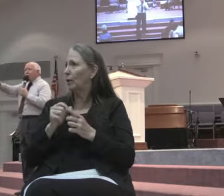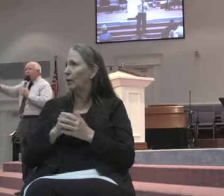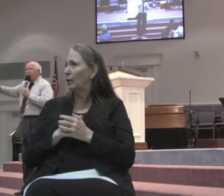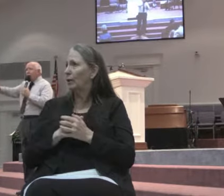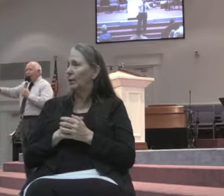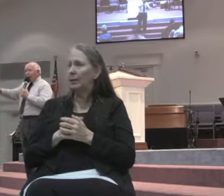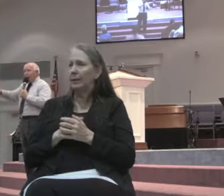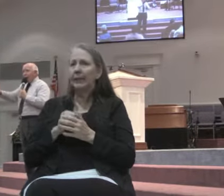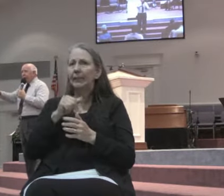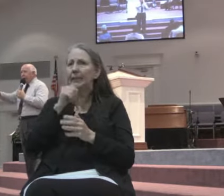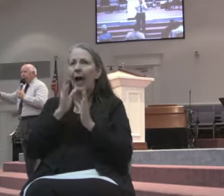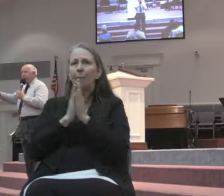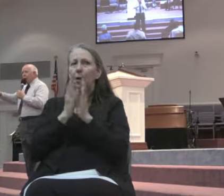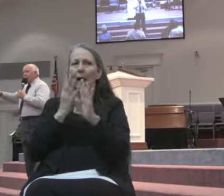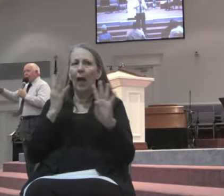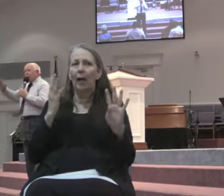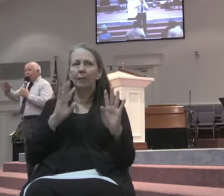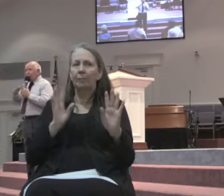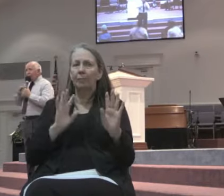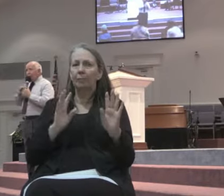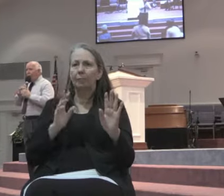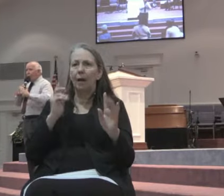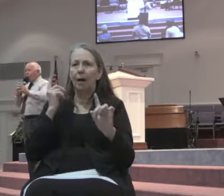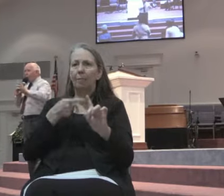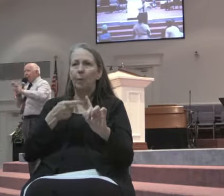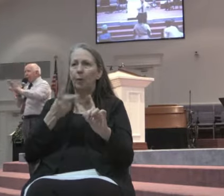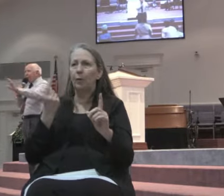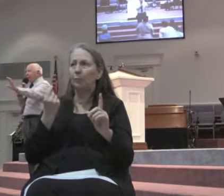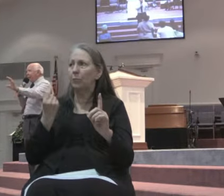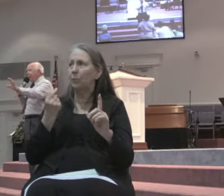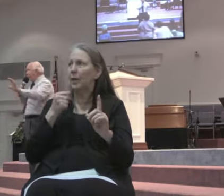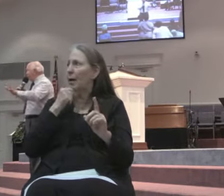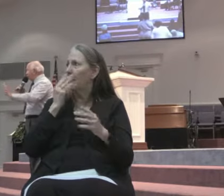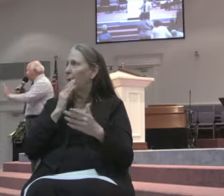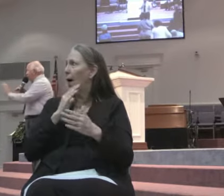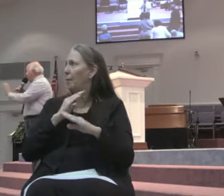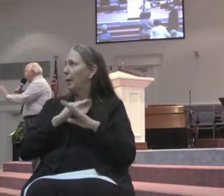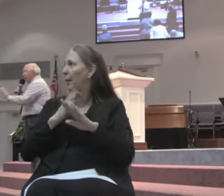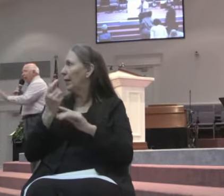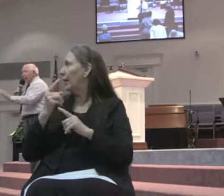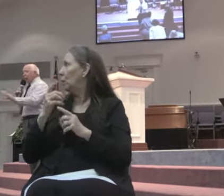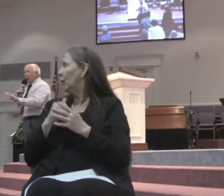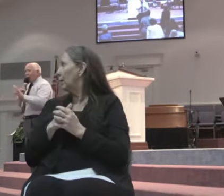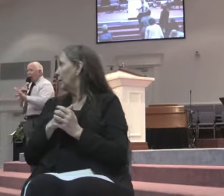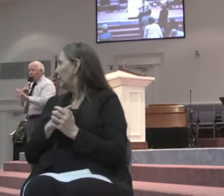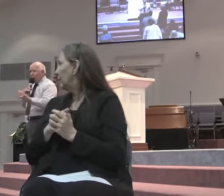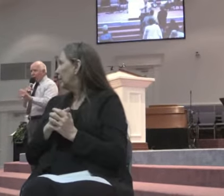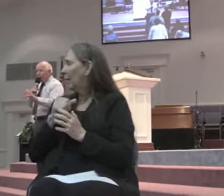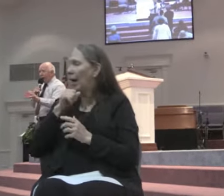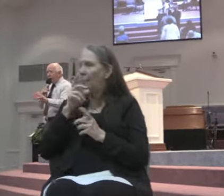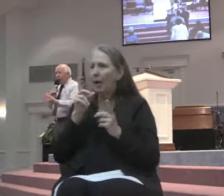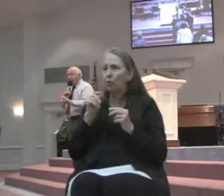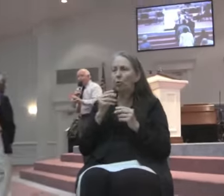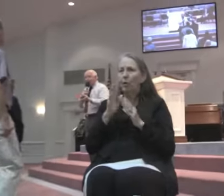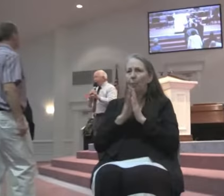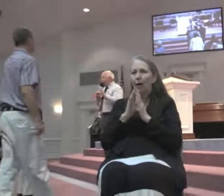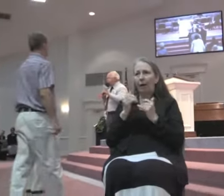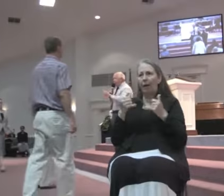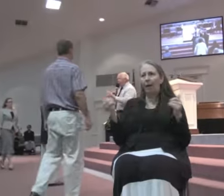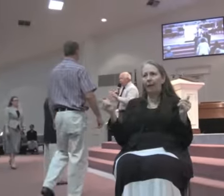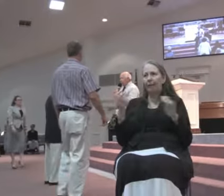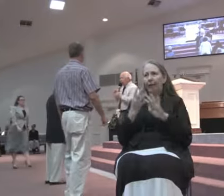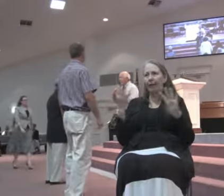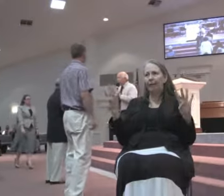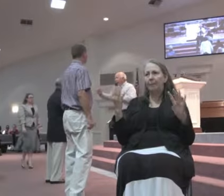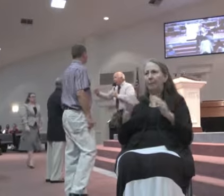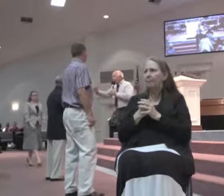This is no prayer line, okay? There's a reason for what I'm doing. I'm not stopping anybody from coming, but I'm not doing a prayer line, okay? I may have you